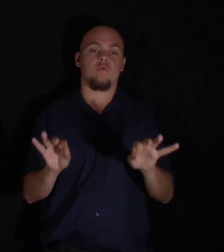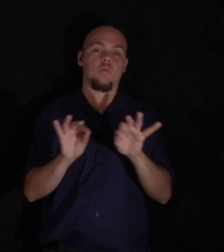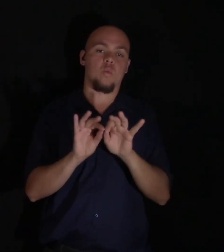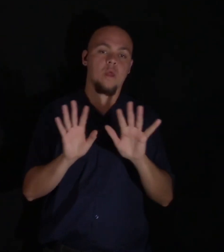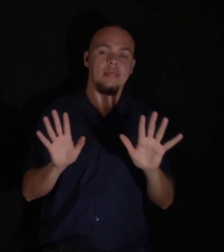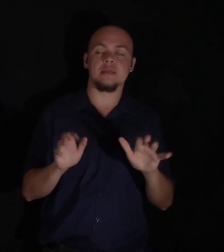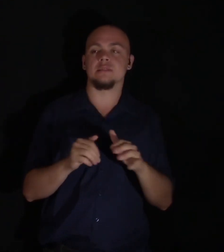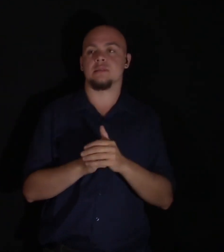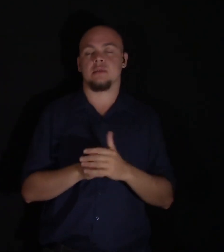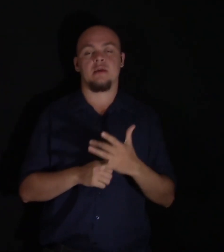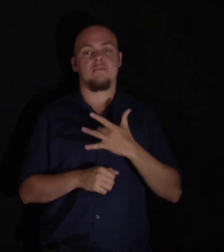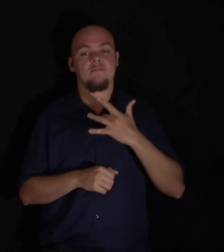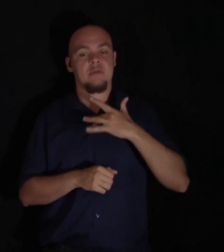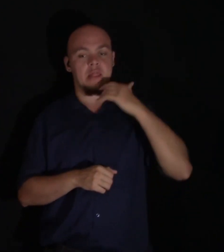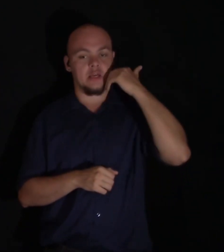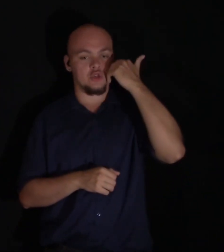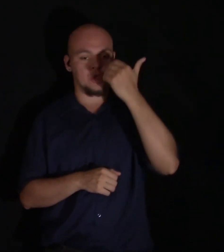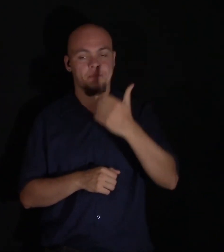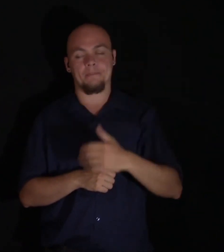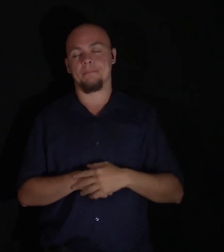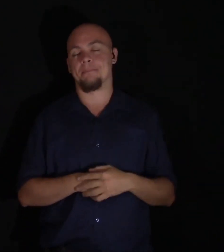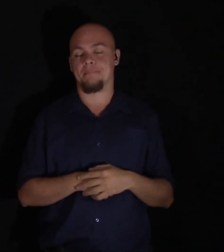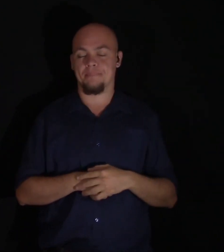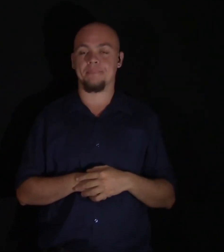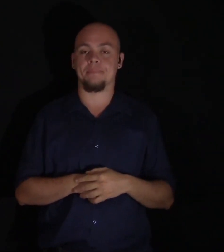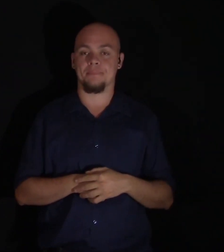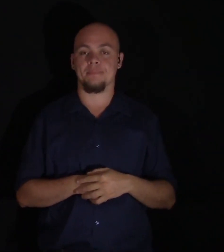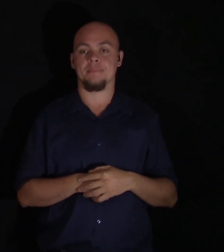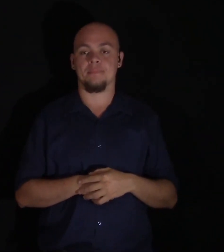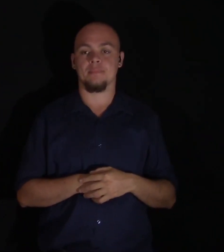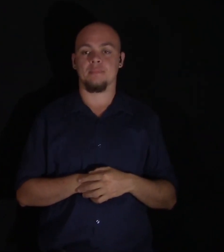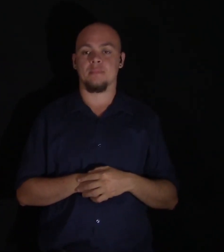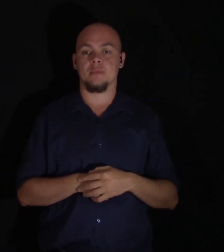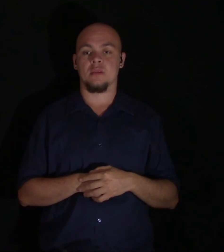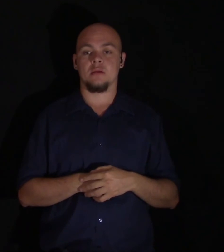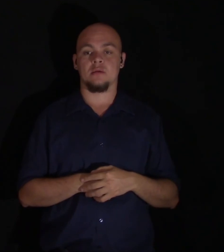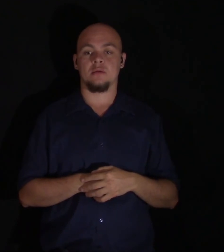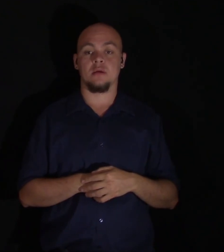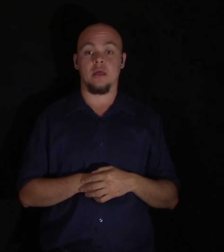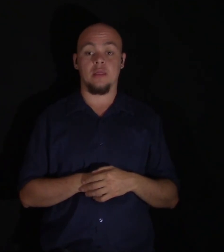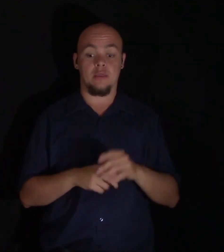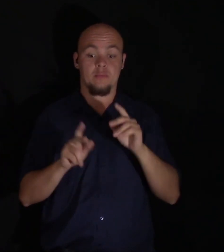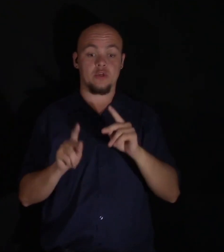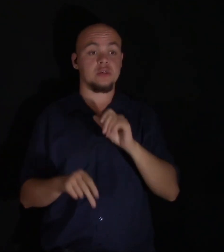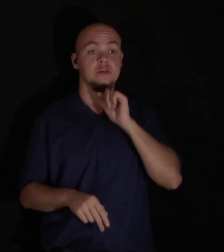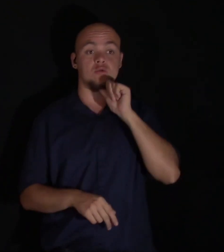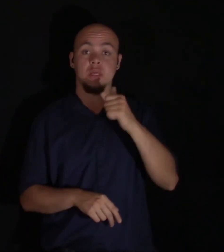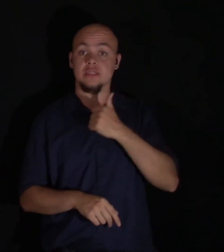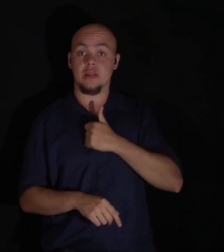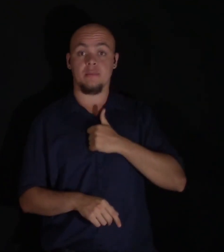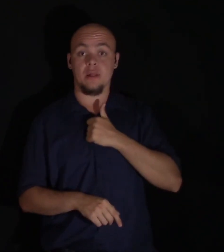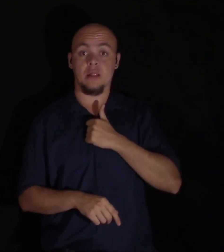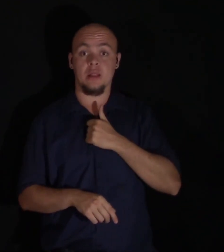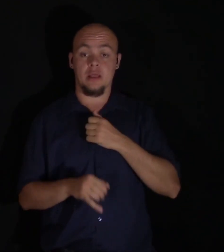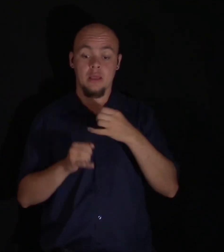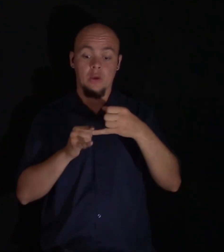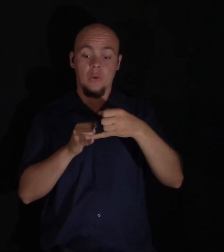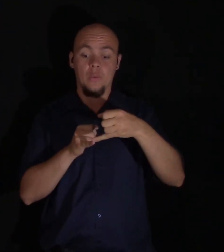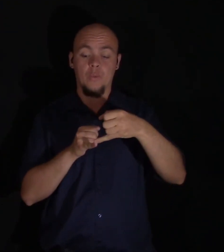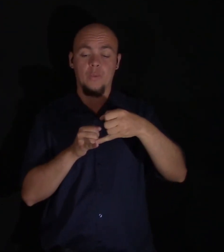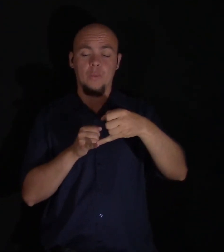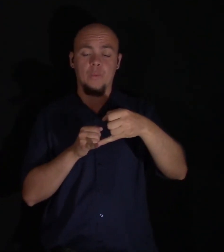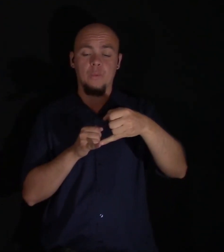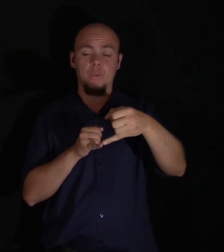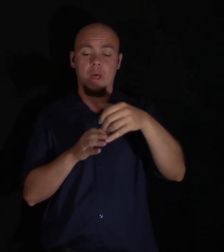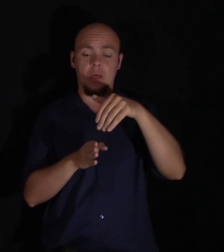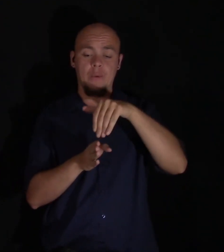worthlessness and shame. The non-apologizer walks on a tightrope